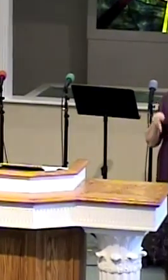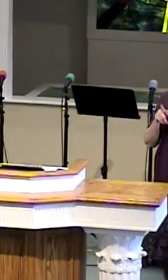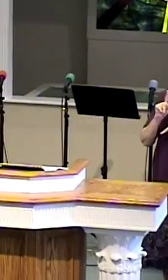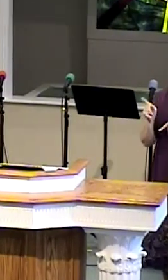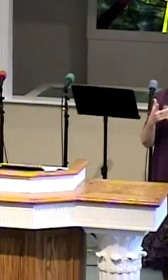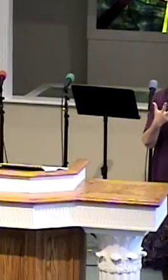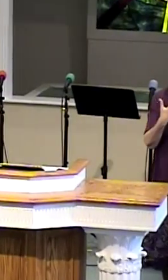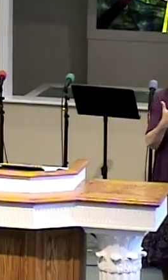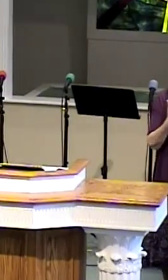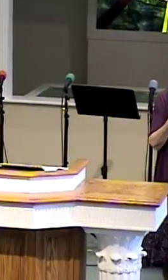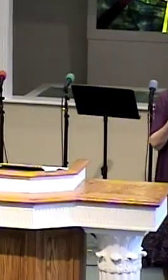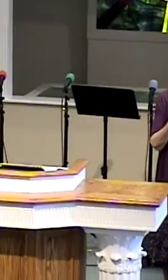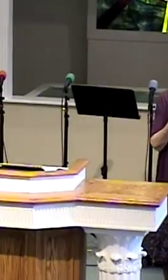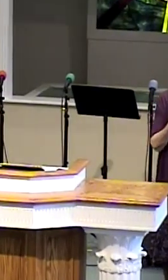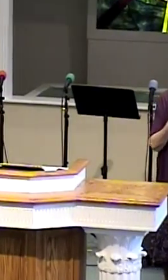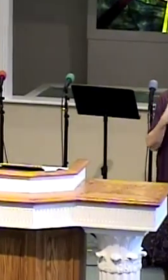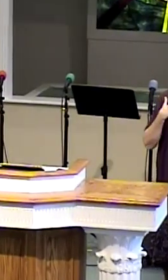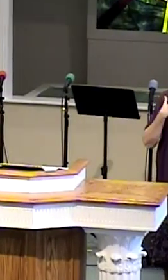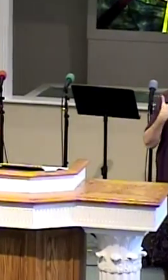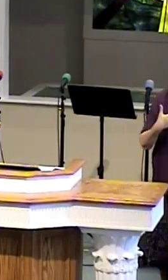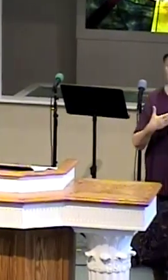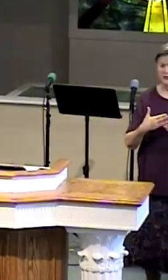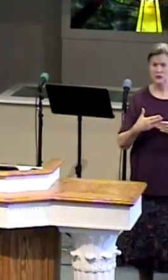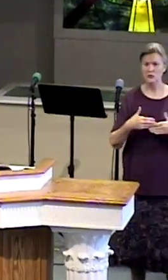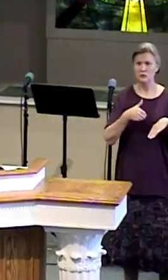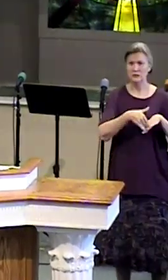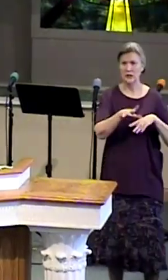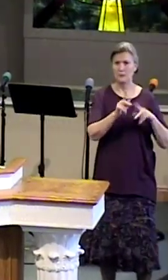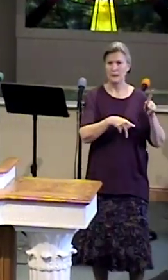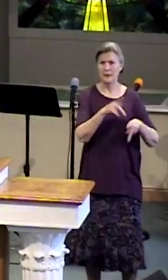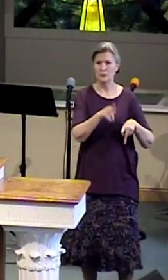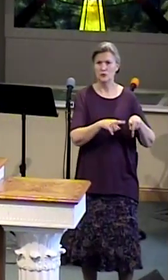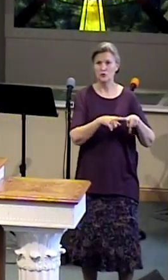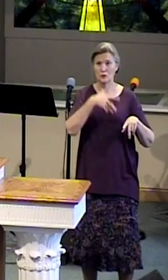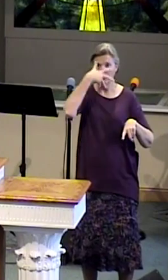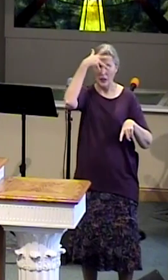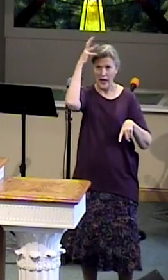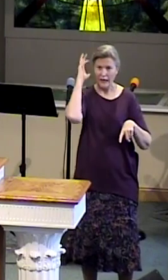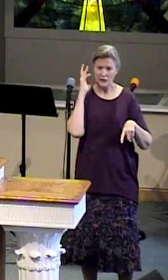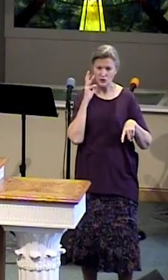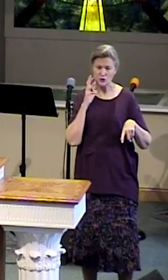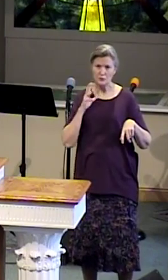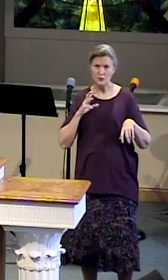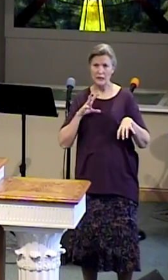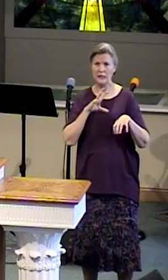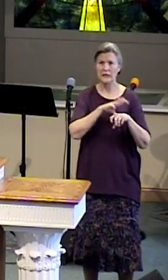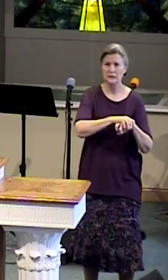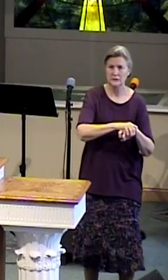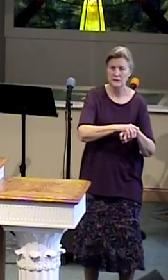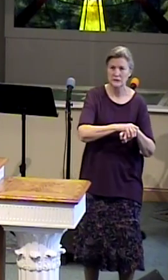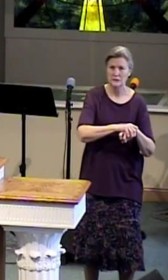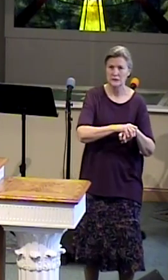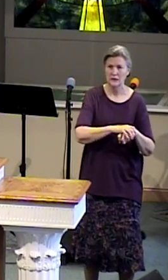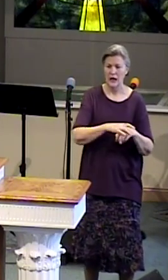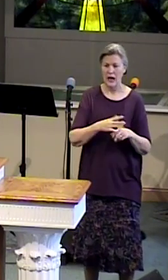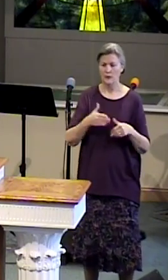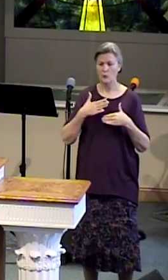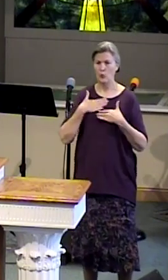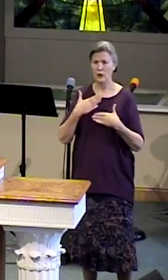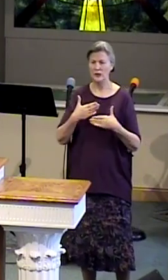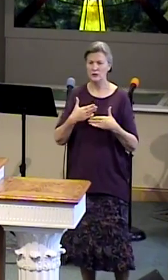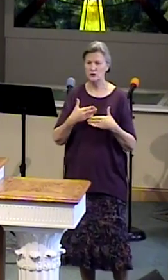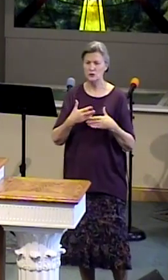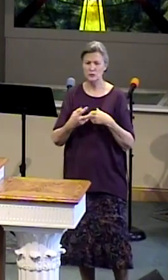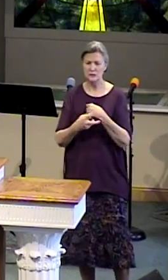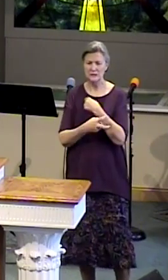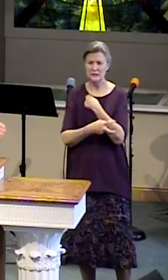to the gladiators. Watch them be torn apart by lions. I'm willing to confiscate these people's lives, steal their